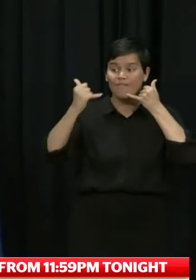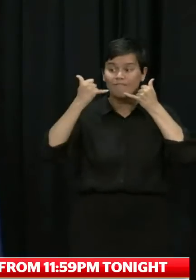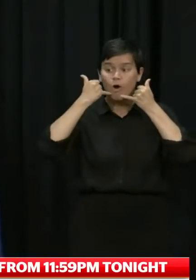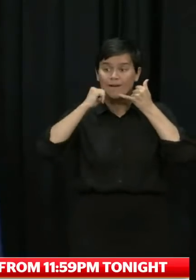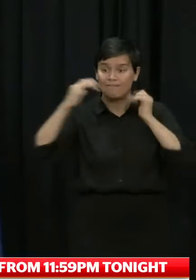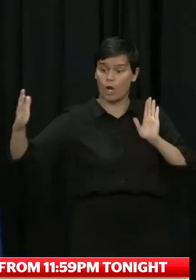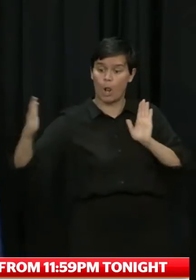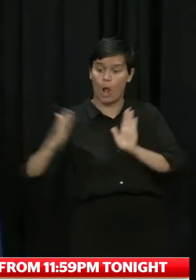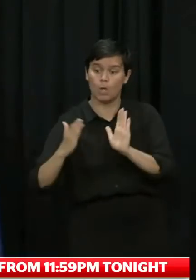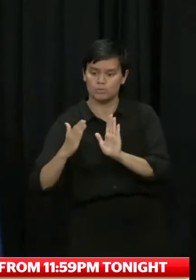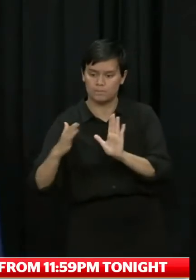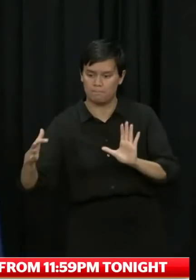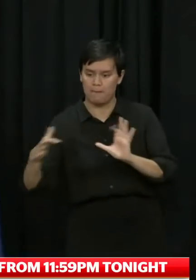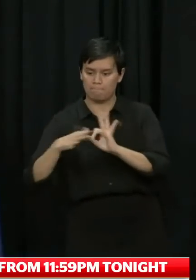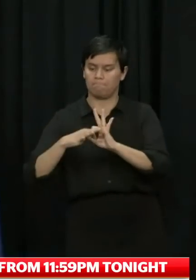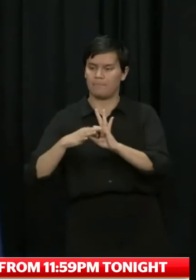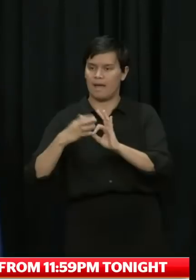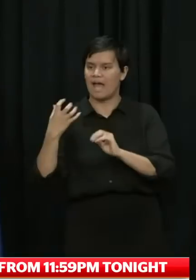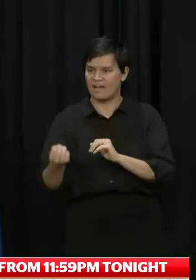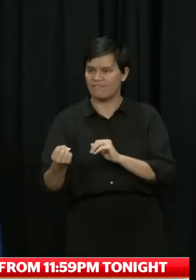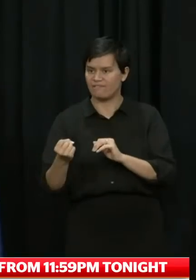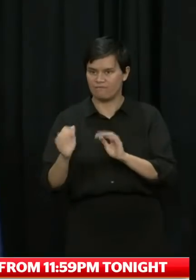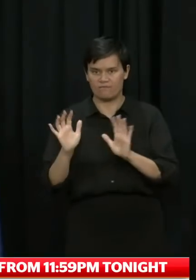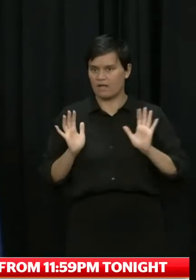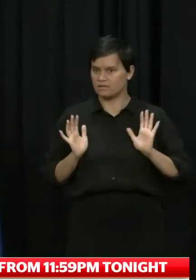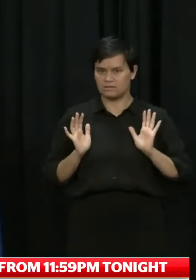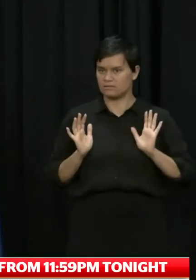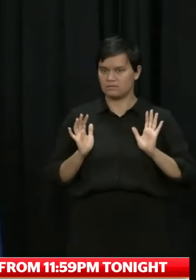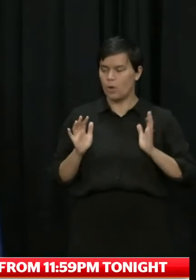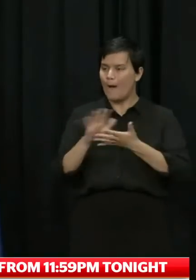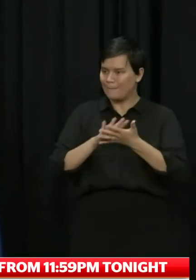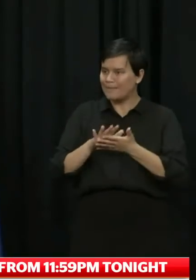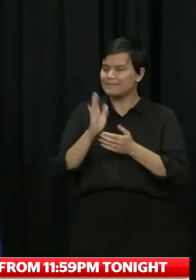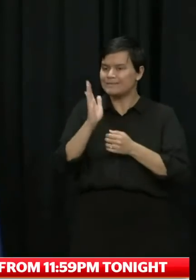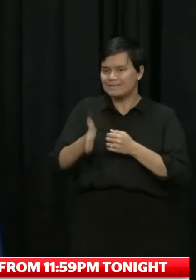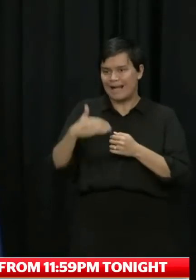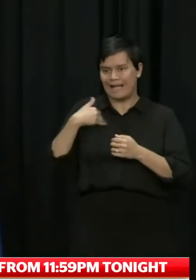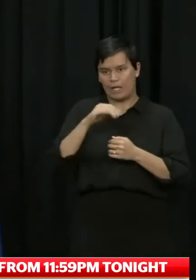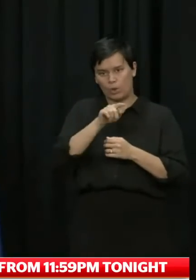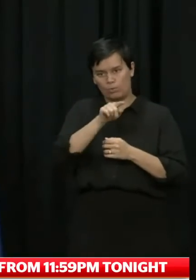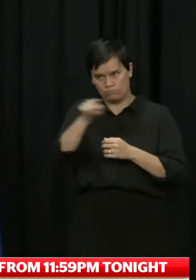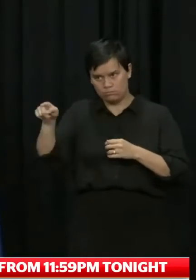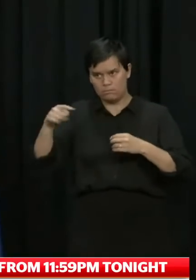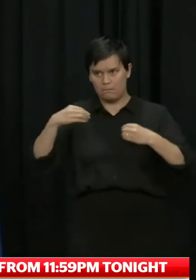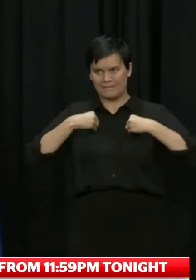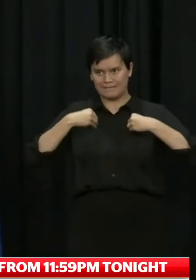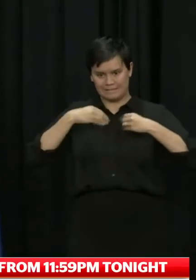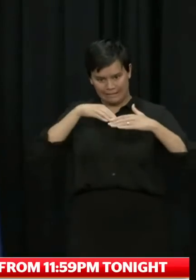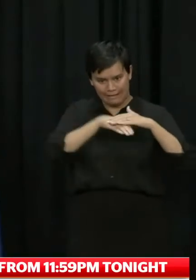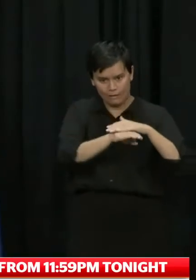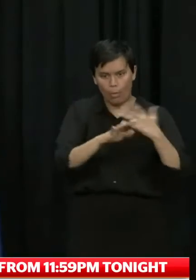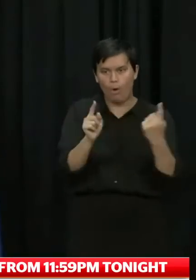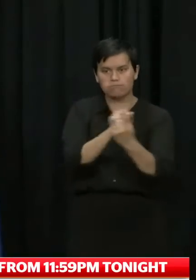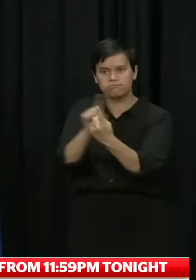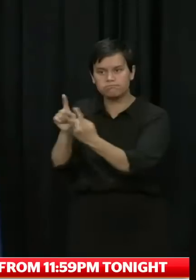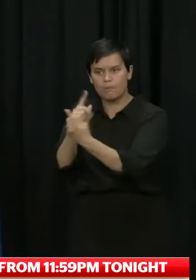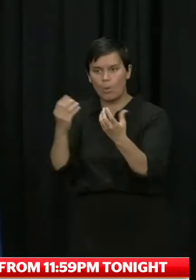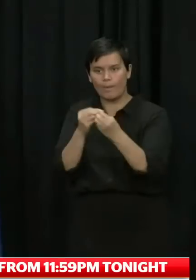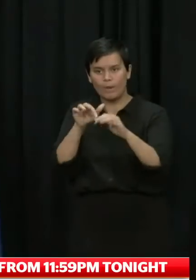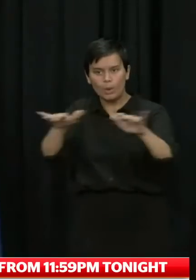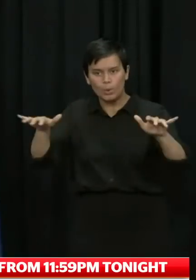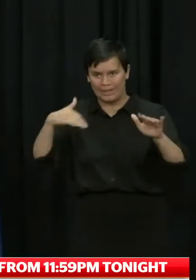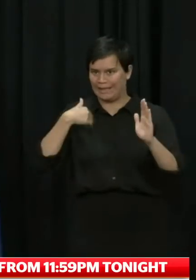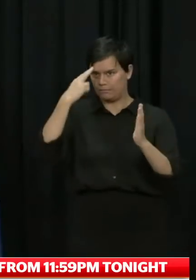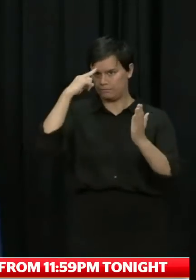so, I don't know how regularly you check, as to whether things have dropped off or whether people... We do. It is part of the reporting that we observe is what people are